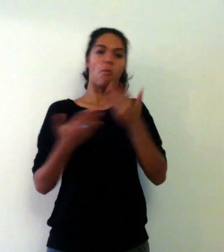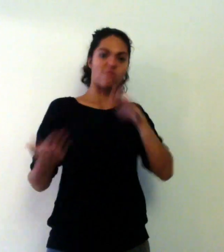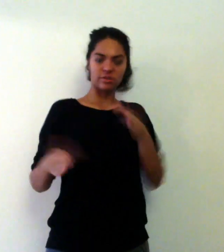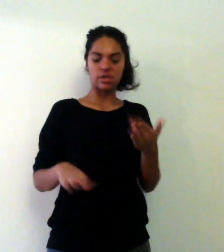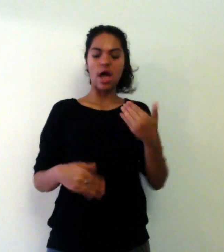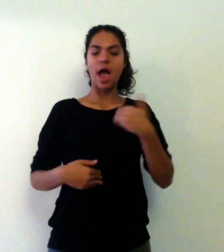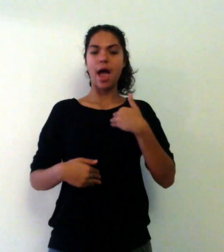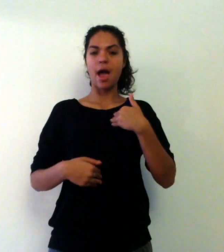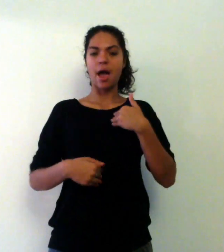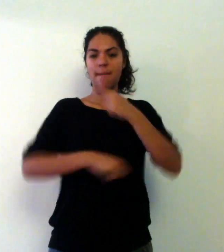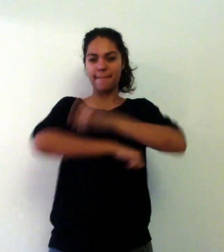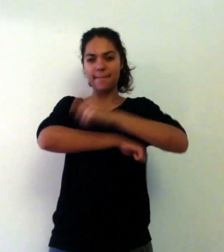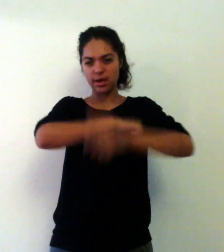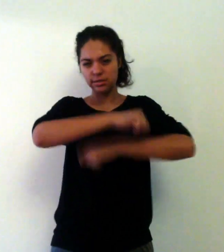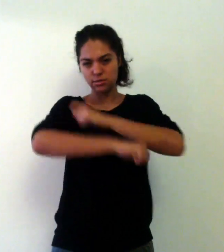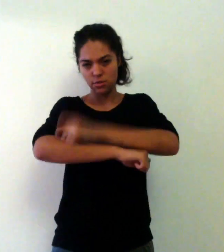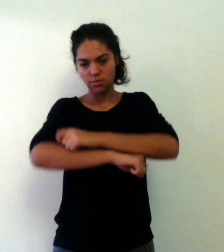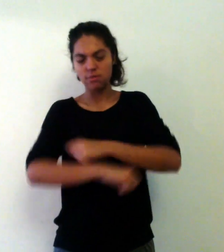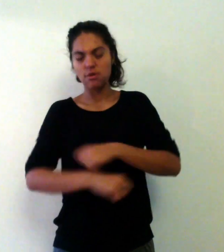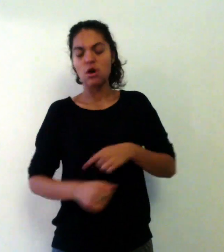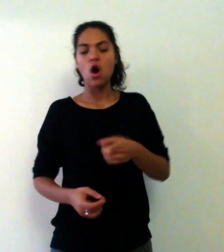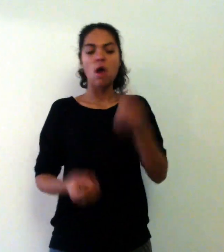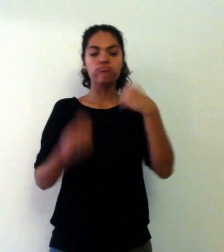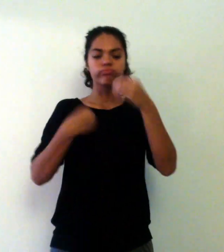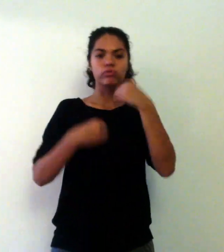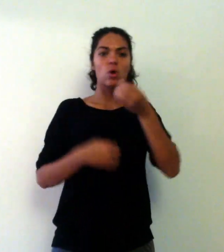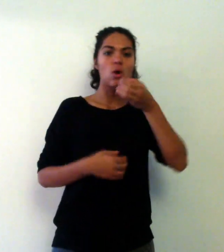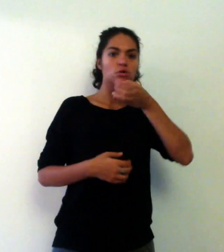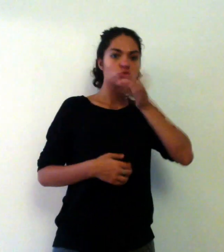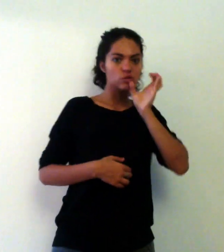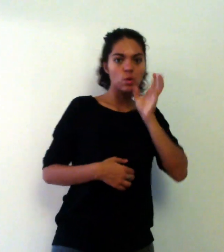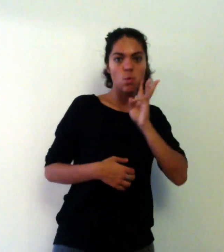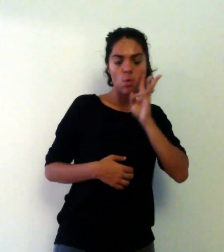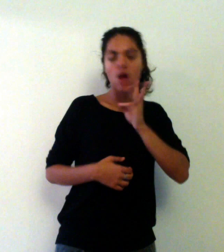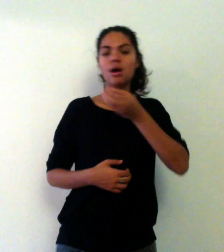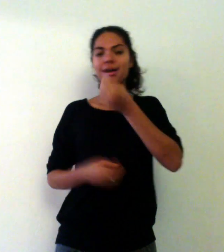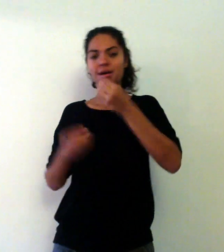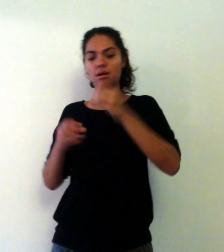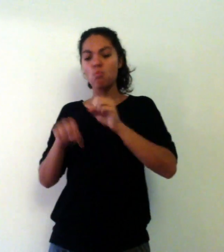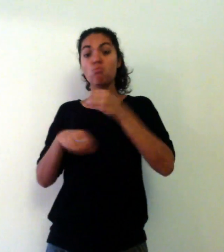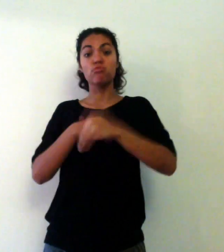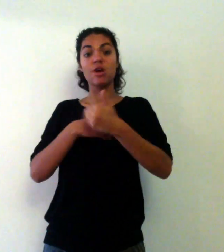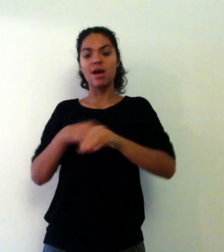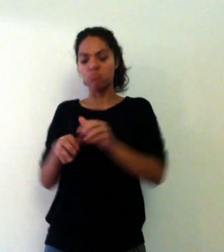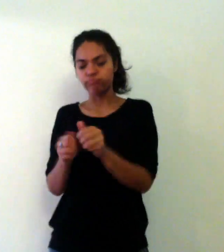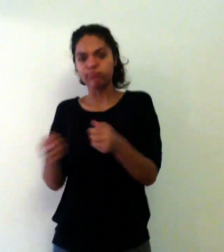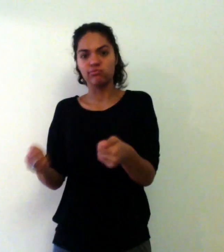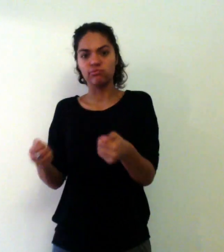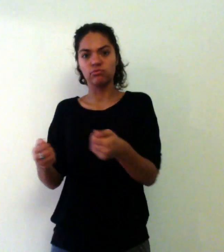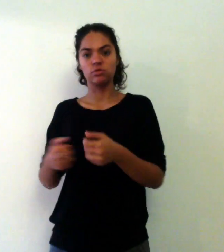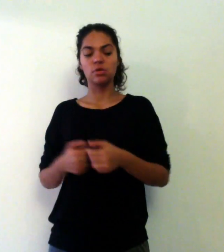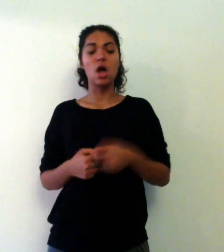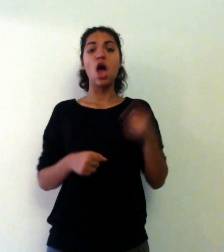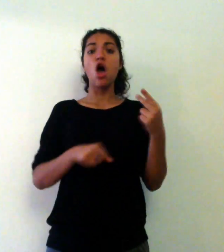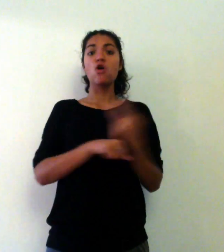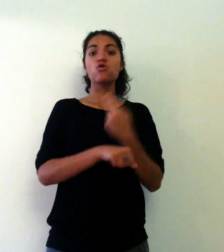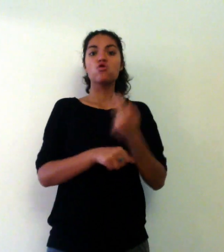realize in that act of the Lord's Supper, every faculty is being used, even the sense of taste